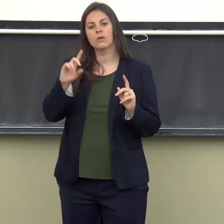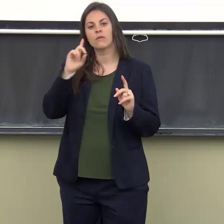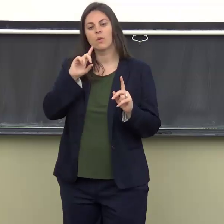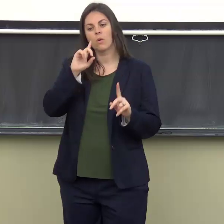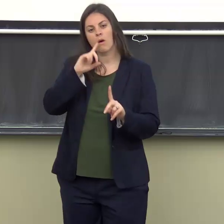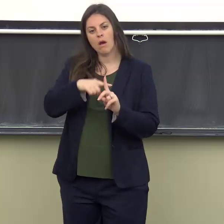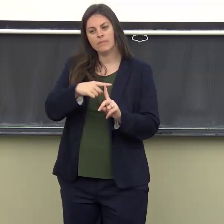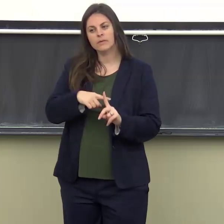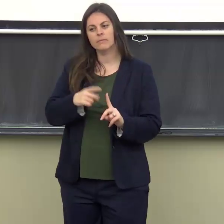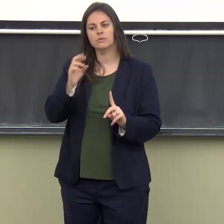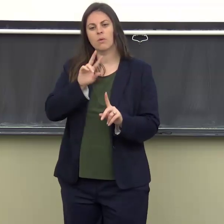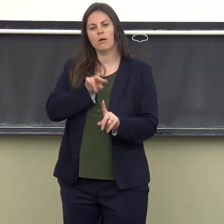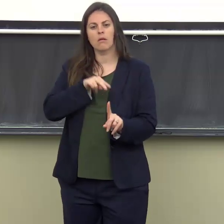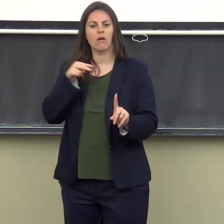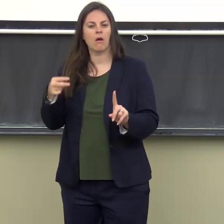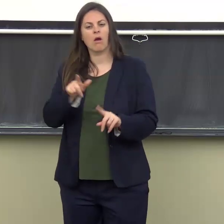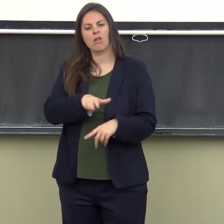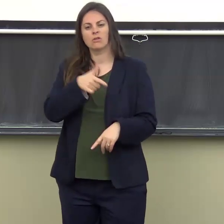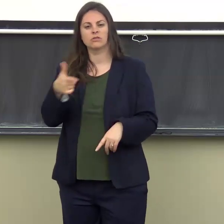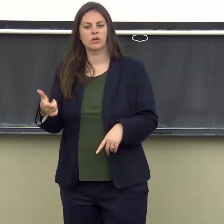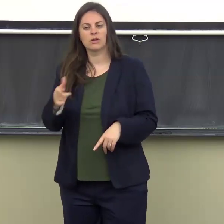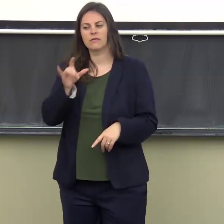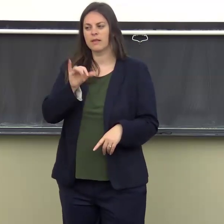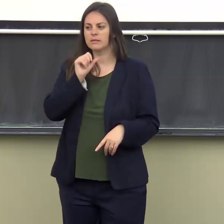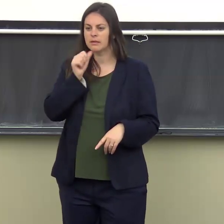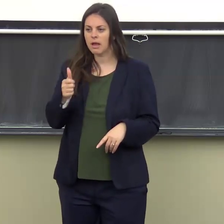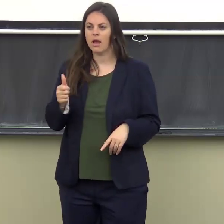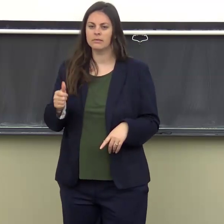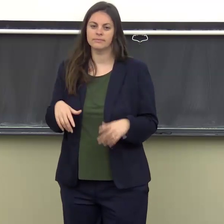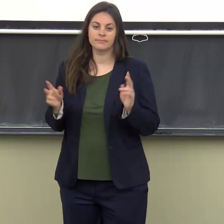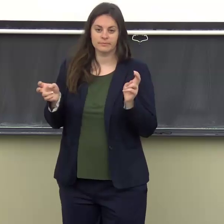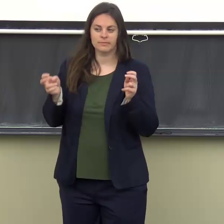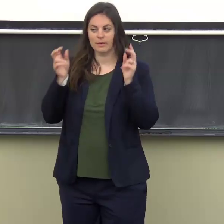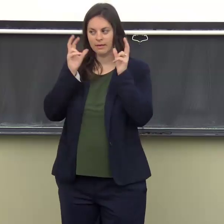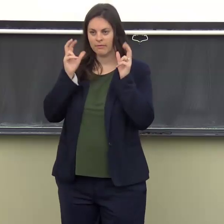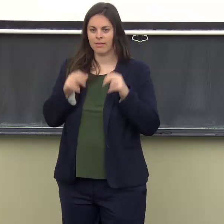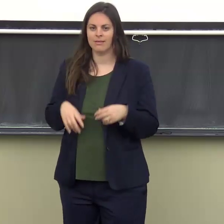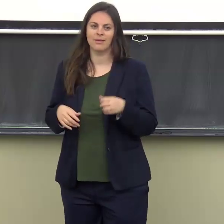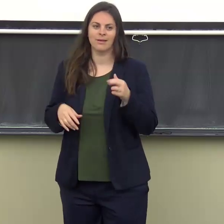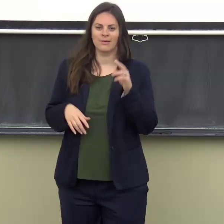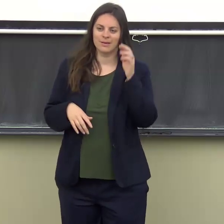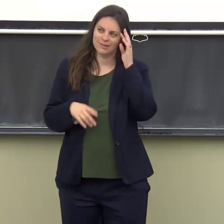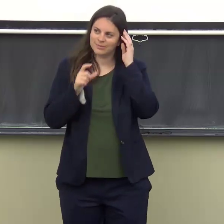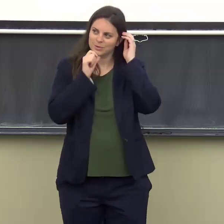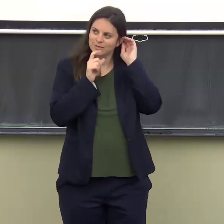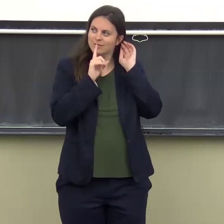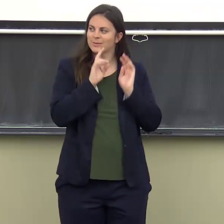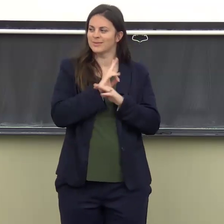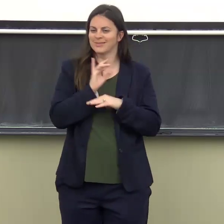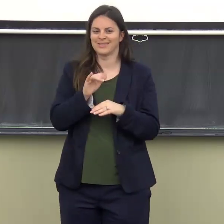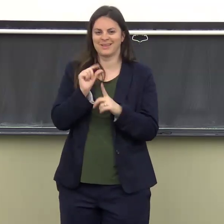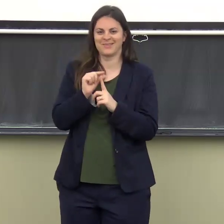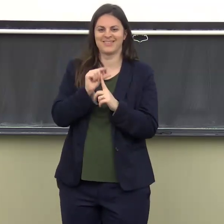optimism, looking for an alternative that is not evil or well, she wasn't that strong,